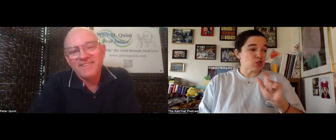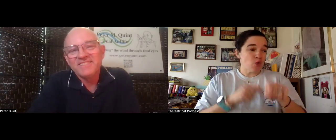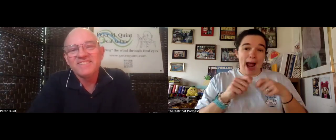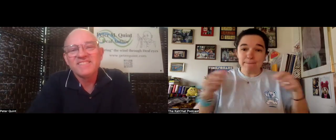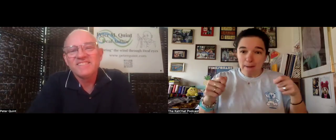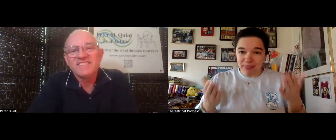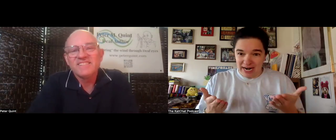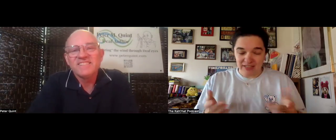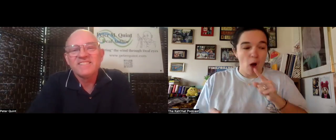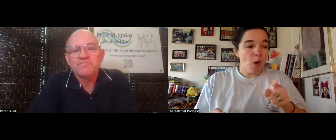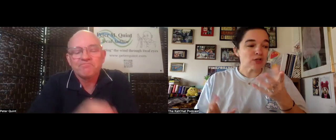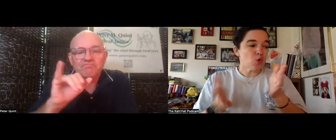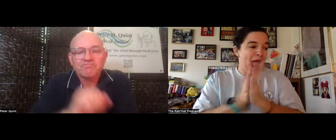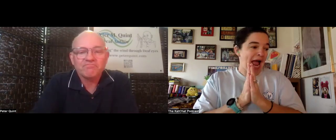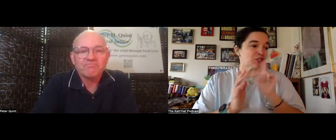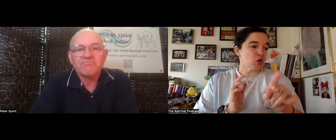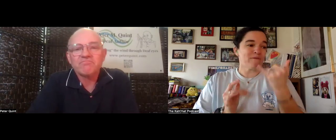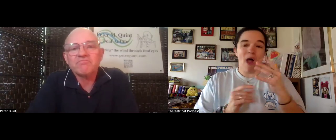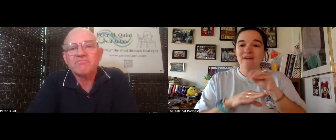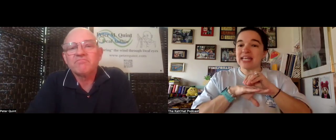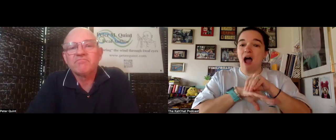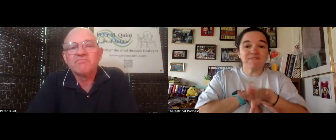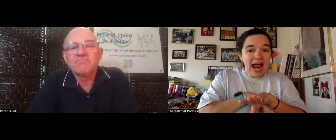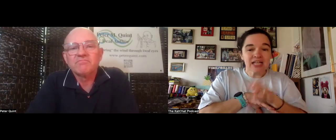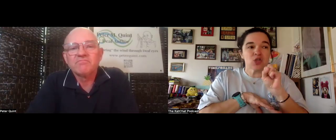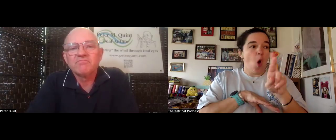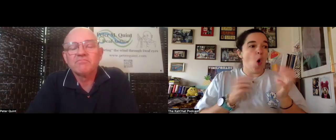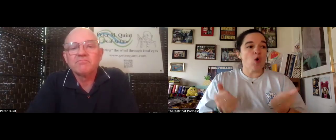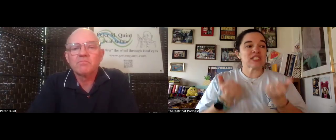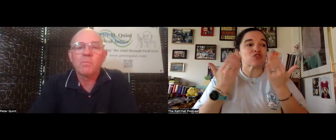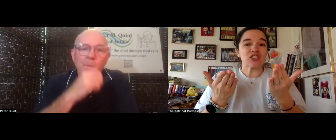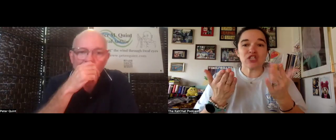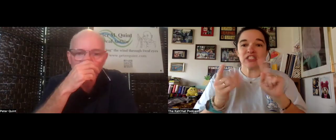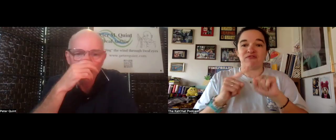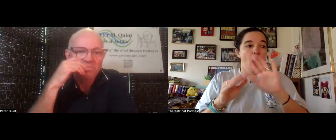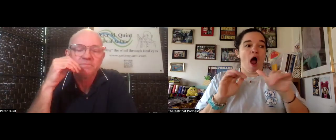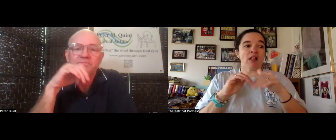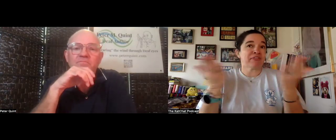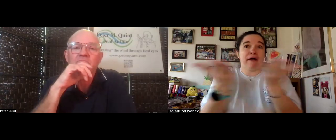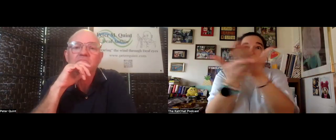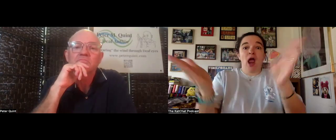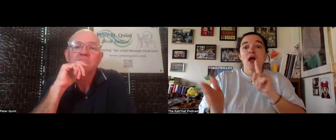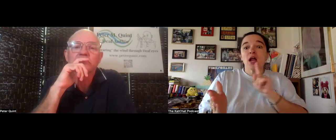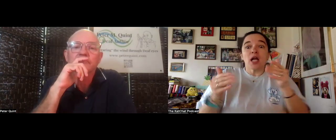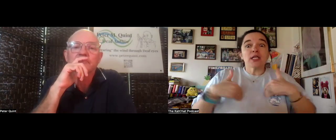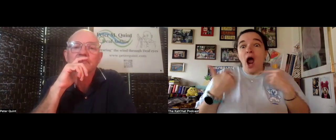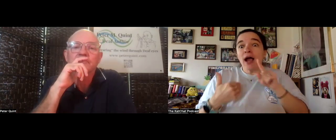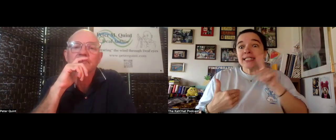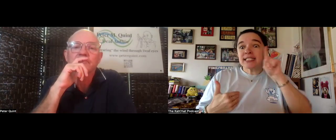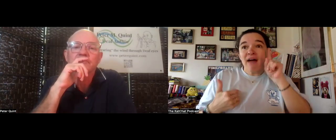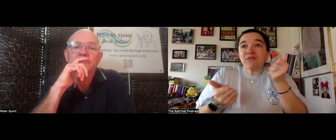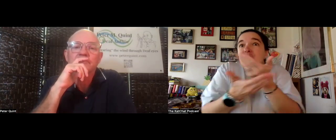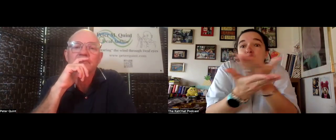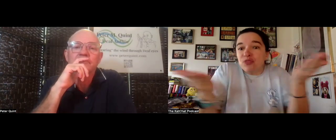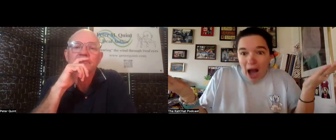Well, to wrap up this, I want to ask you if you have any advice or suggestion for all of the